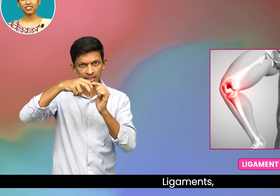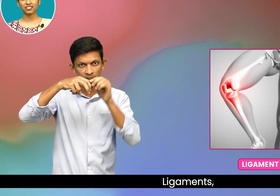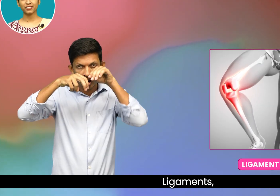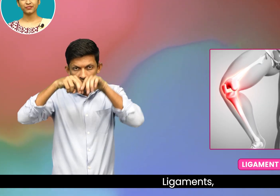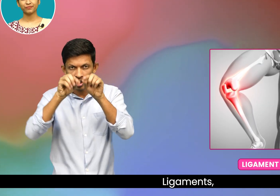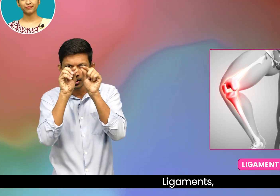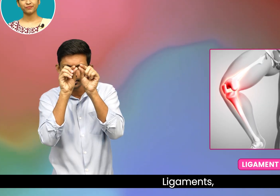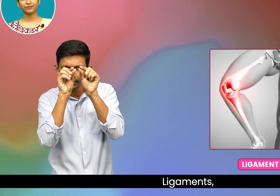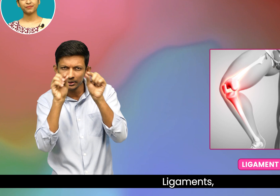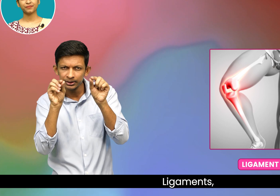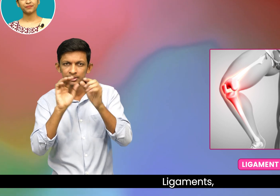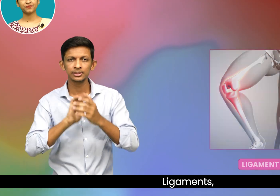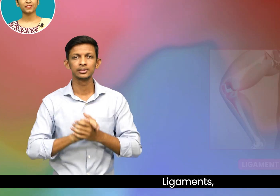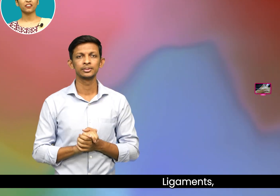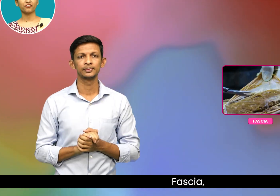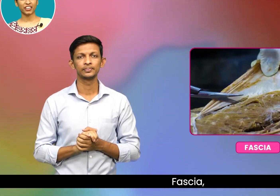ligaments,